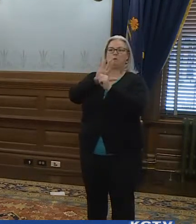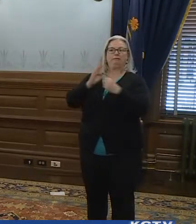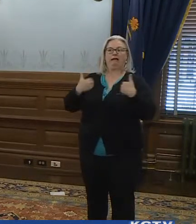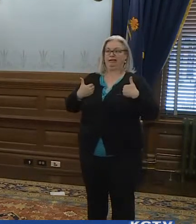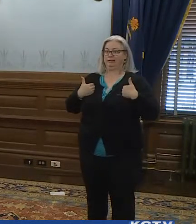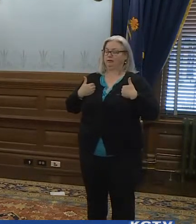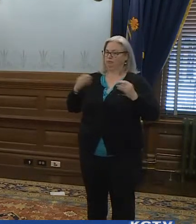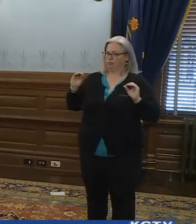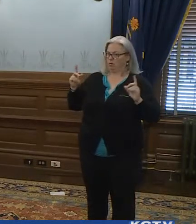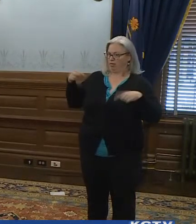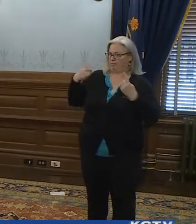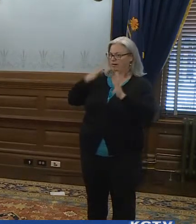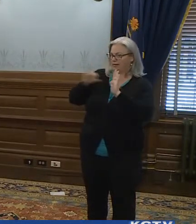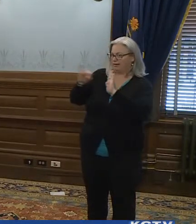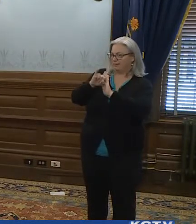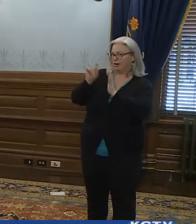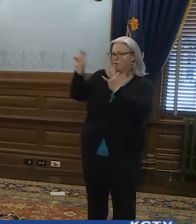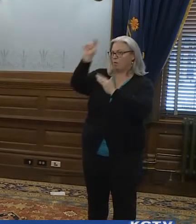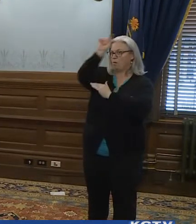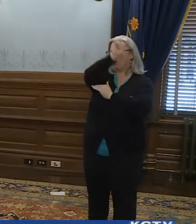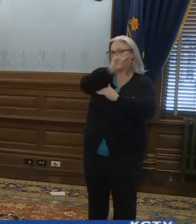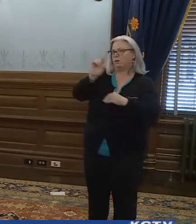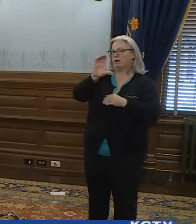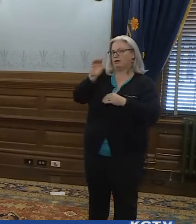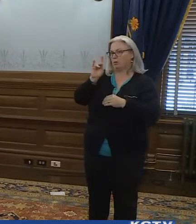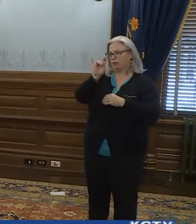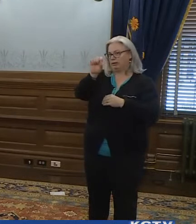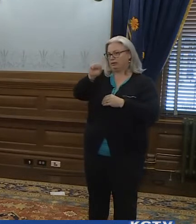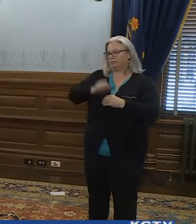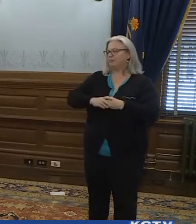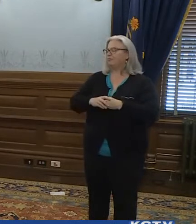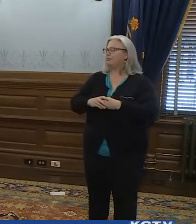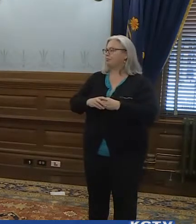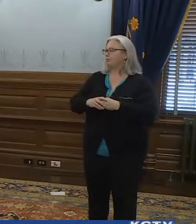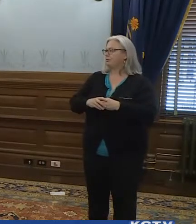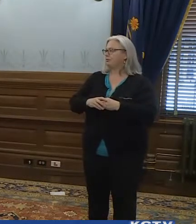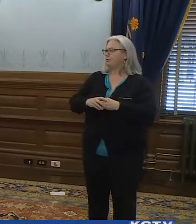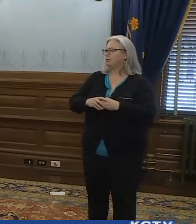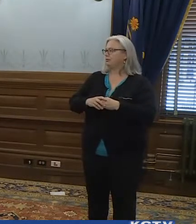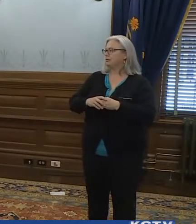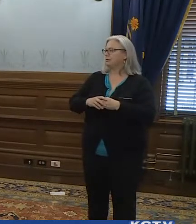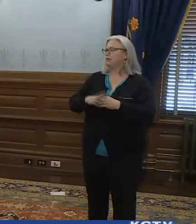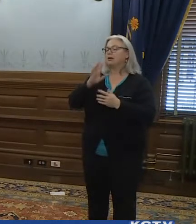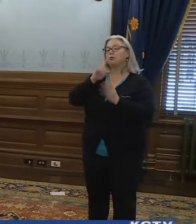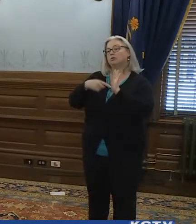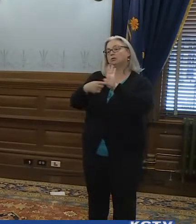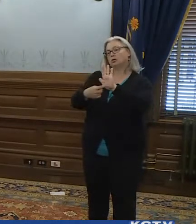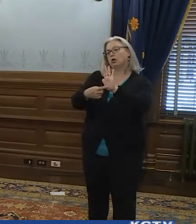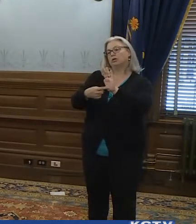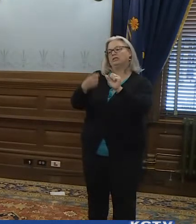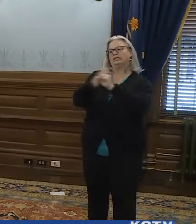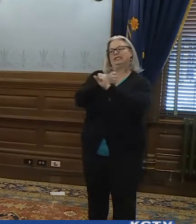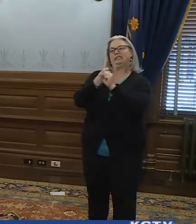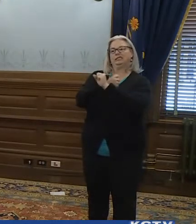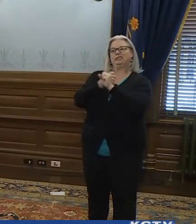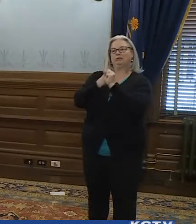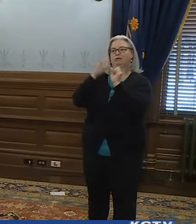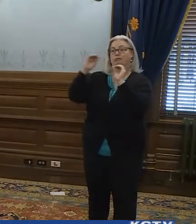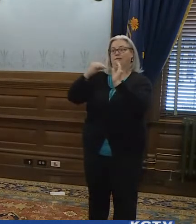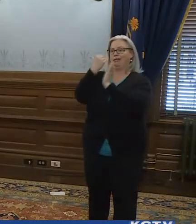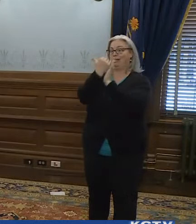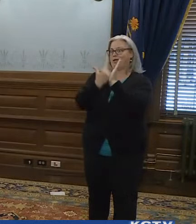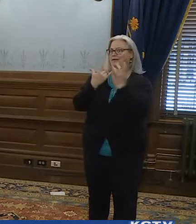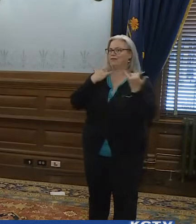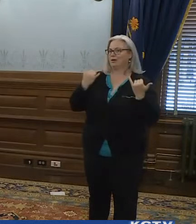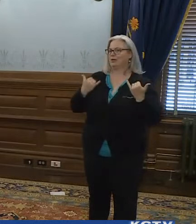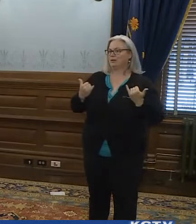least that have been identified in those counties. And I will point out the statistical lesson for the day is,